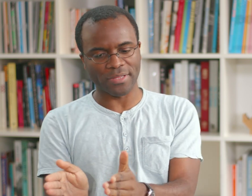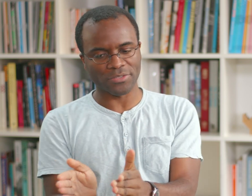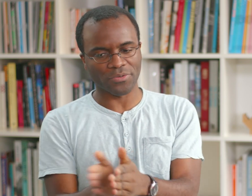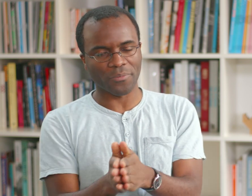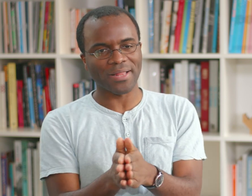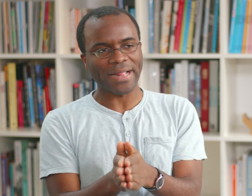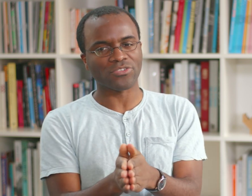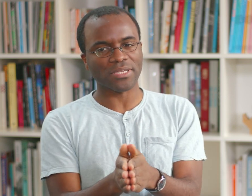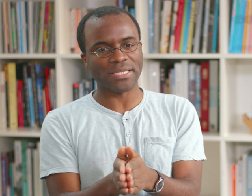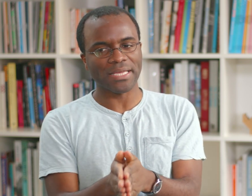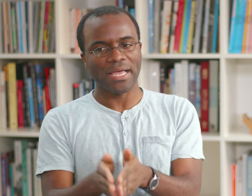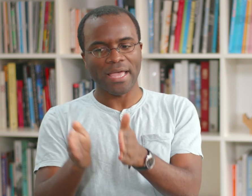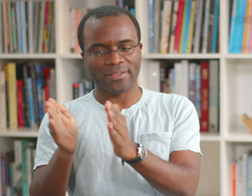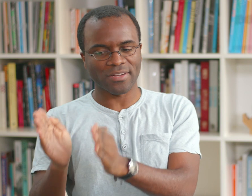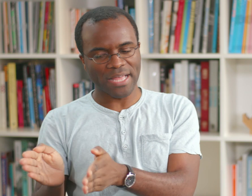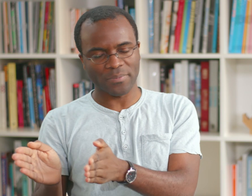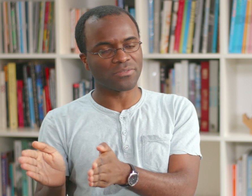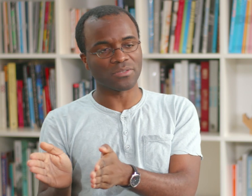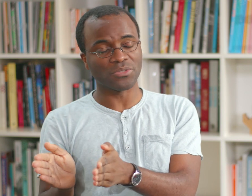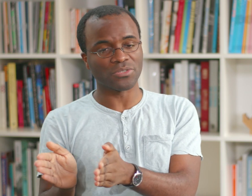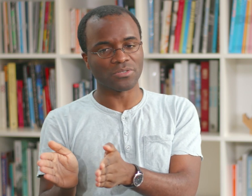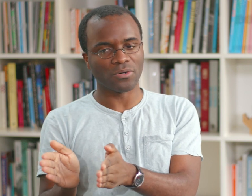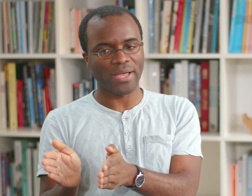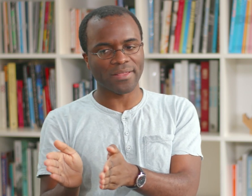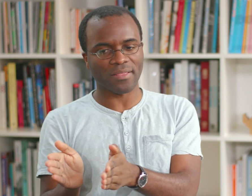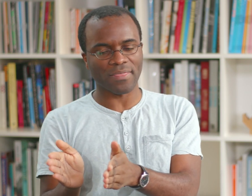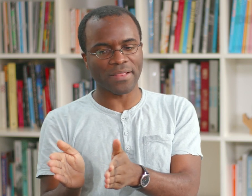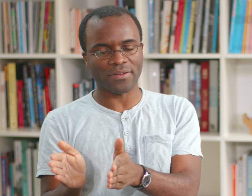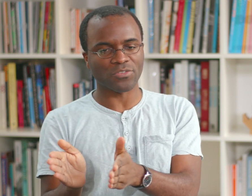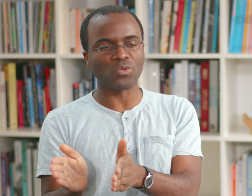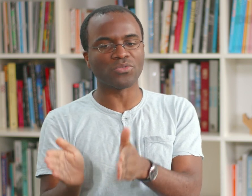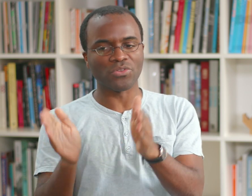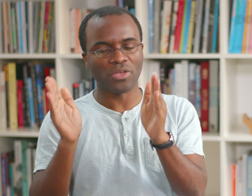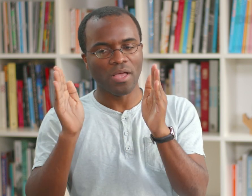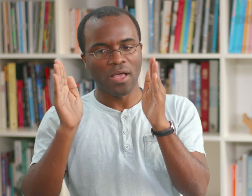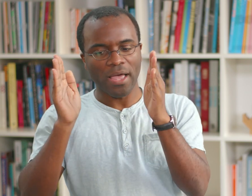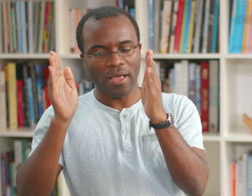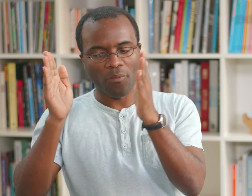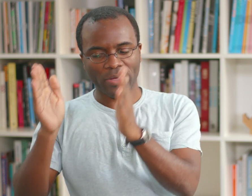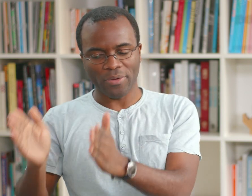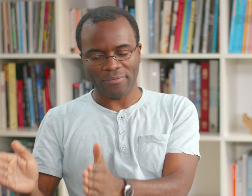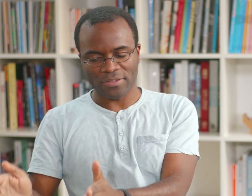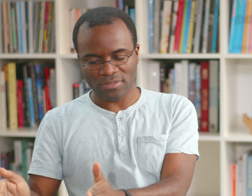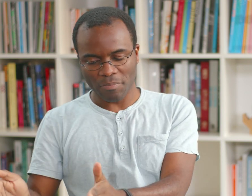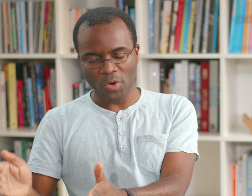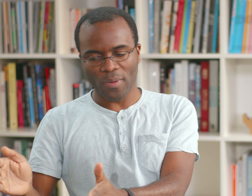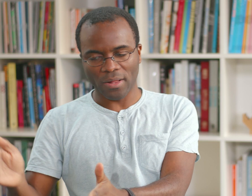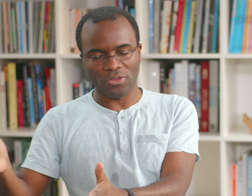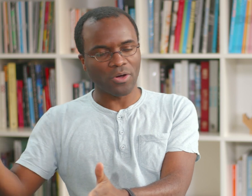they're sort of going well actually here's an adaptive solution or here's a thing that assumes we're going to have a mobile dot